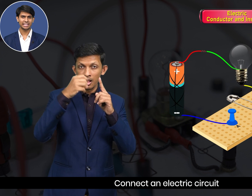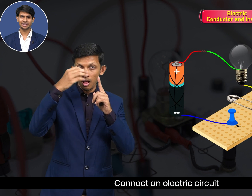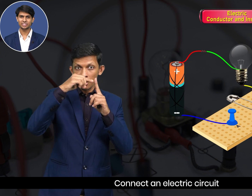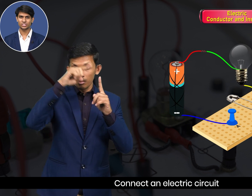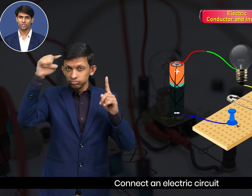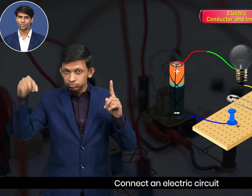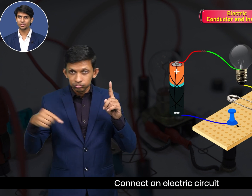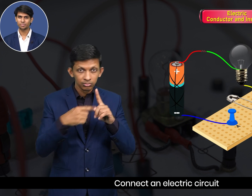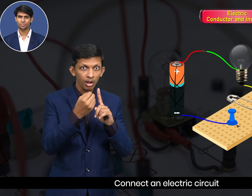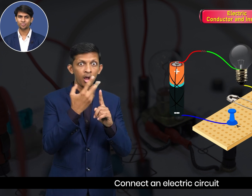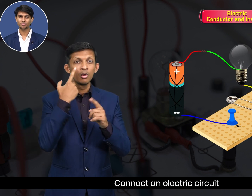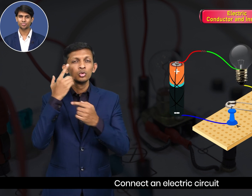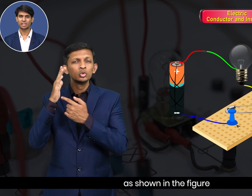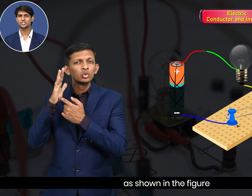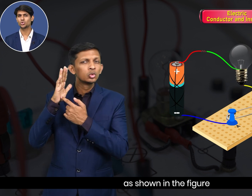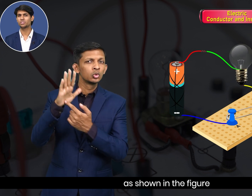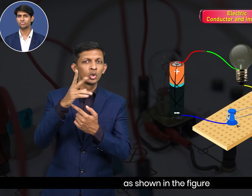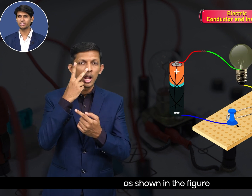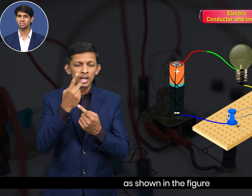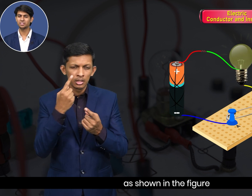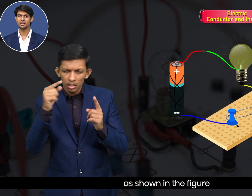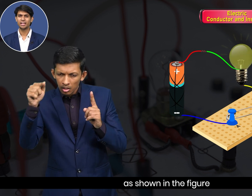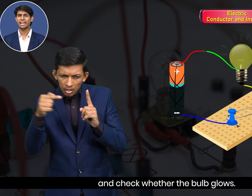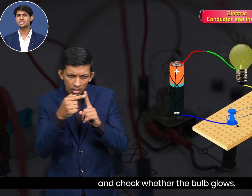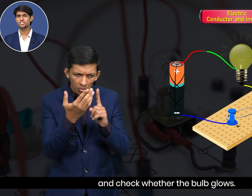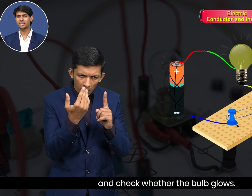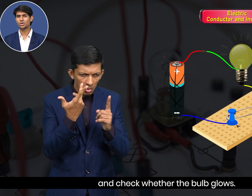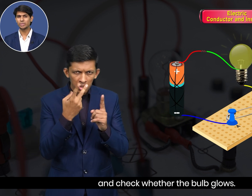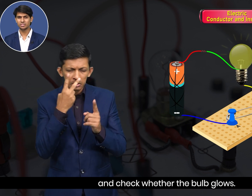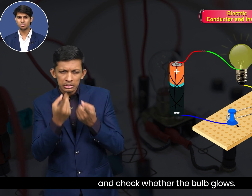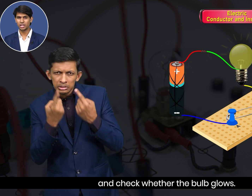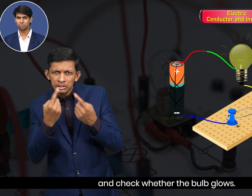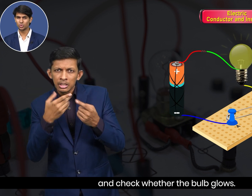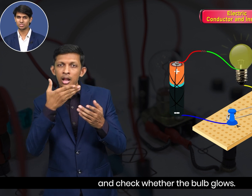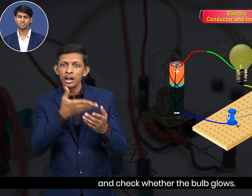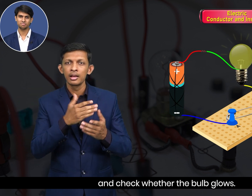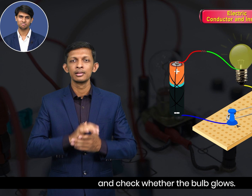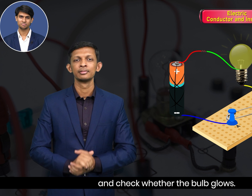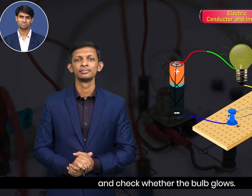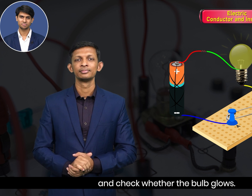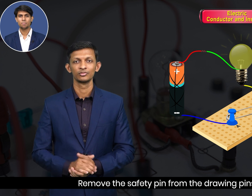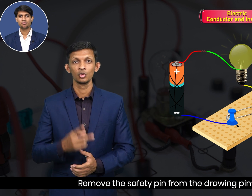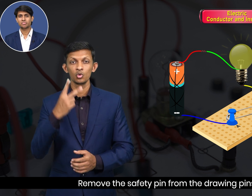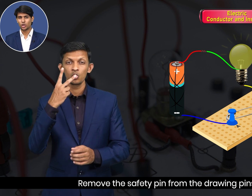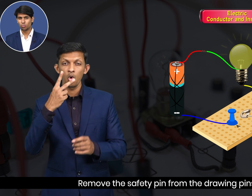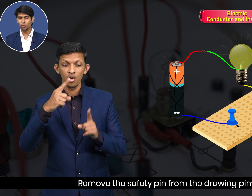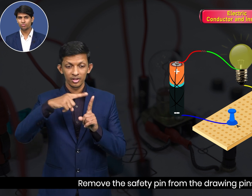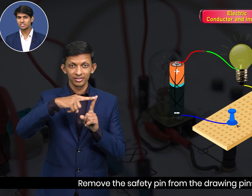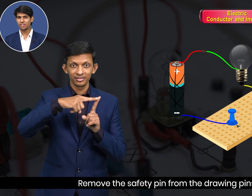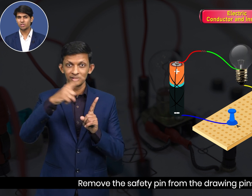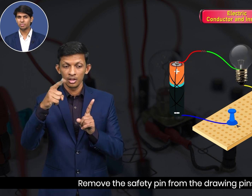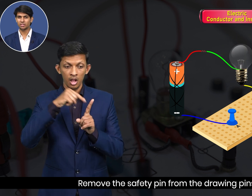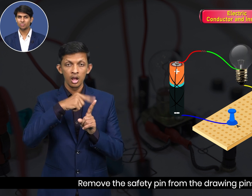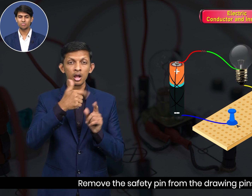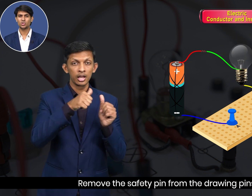Connect an electric circuit as shown in the figure and check whether the bulb glows. Remove